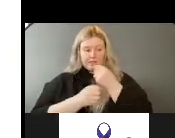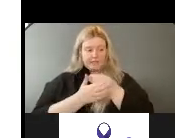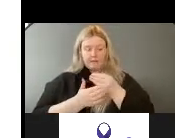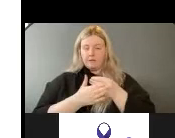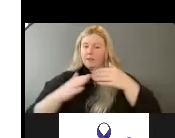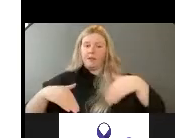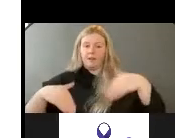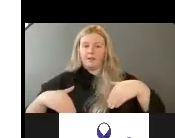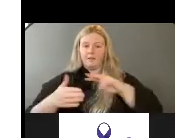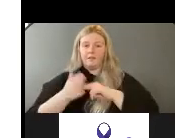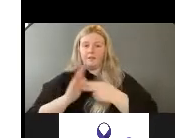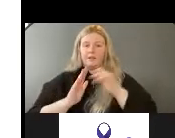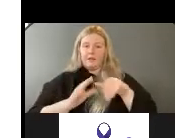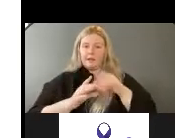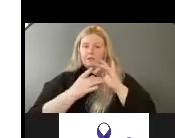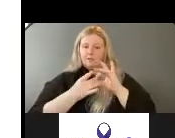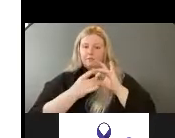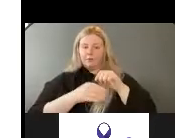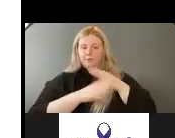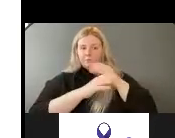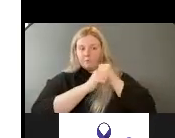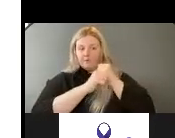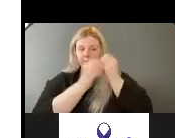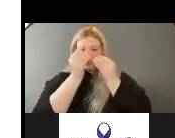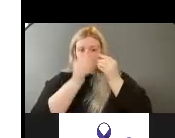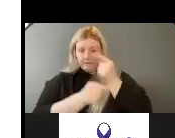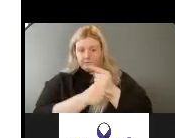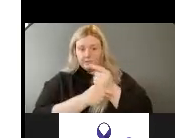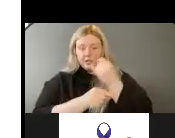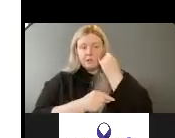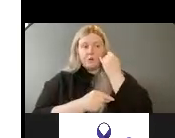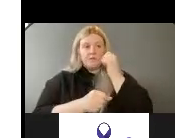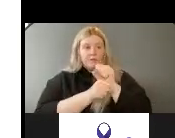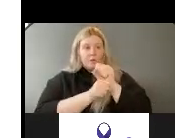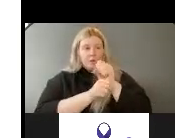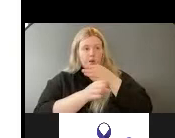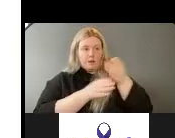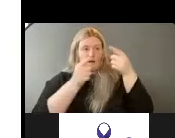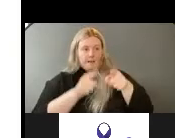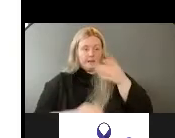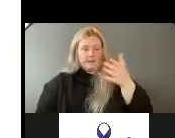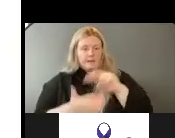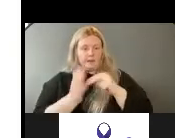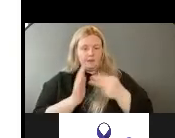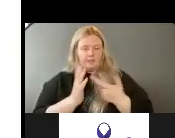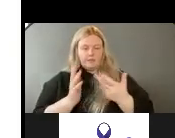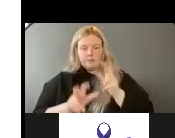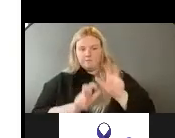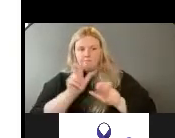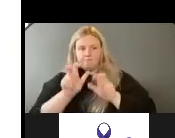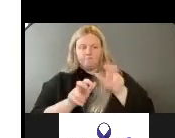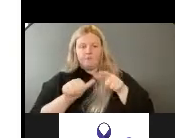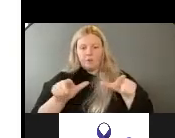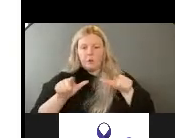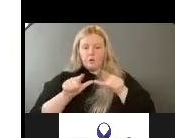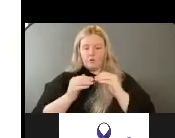of the prevention thinking, right? If that's where the work is happening on the ground, then you really have to be investing at a local level.